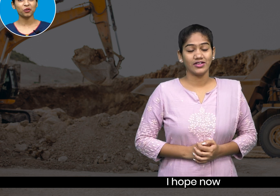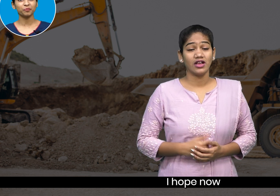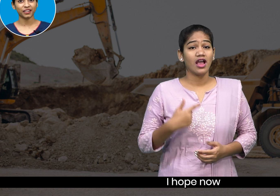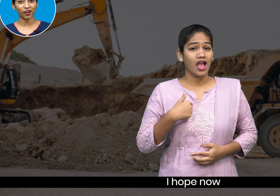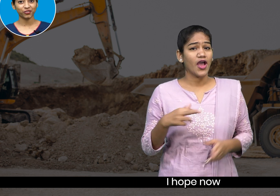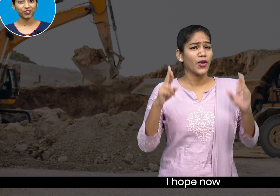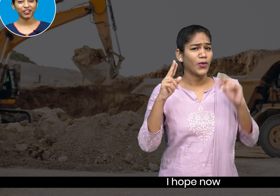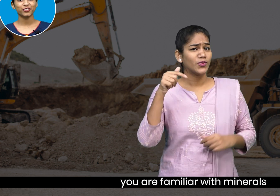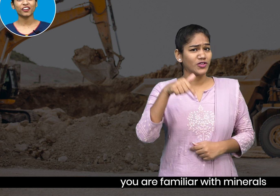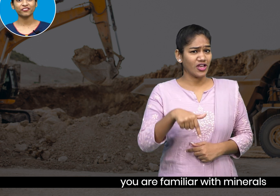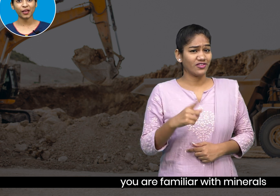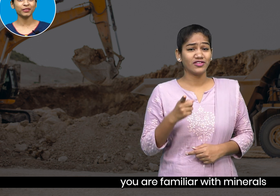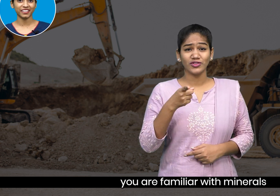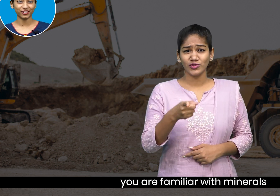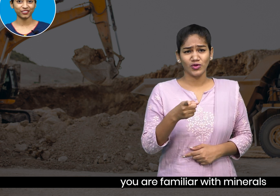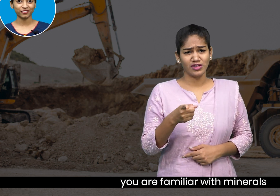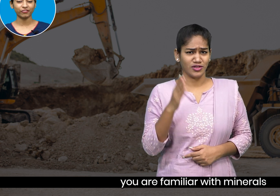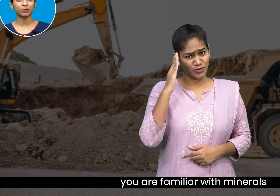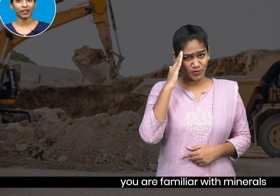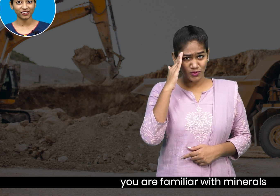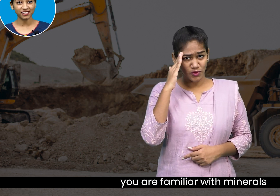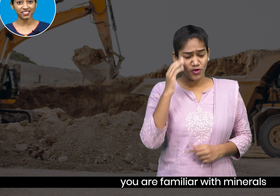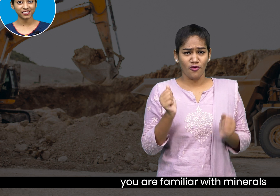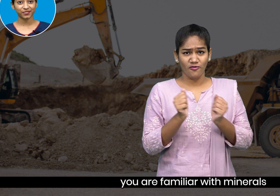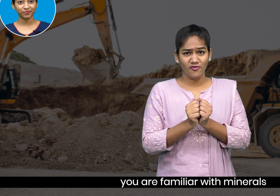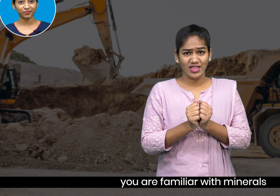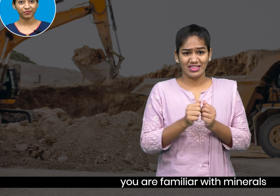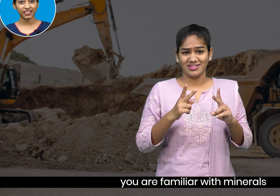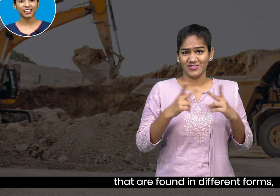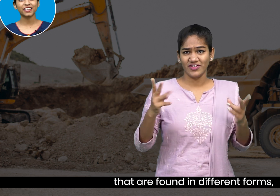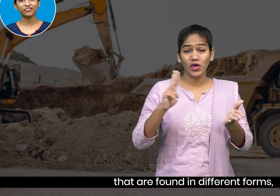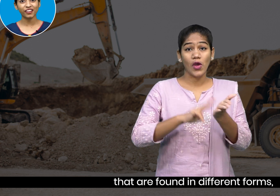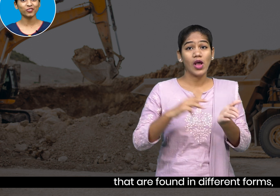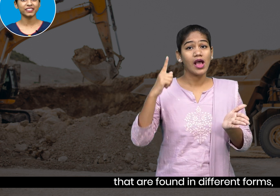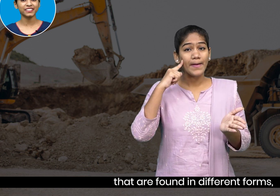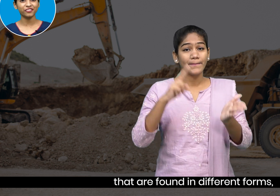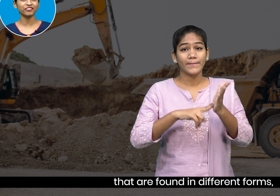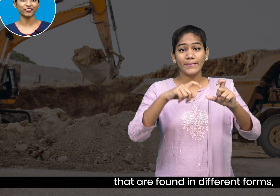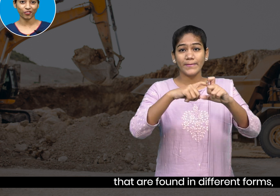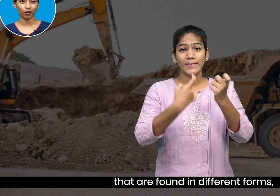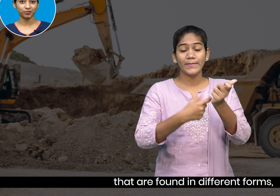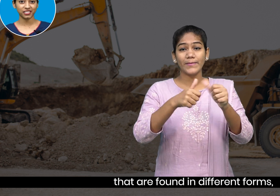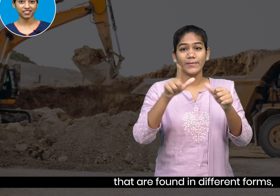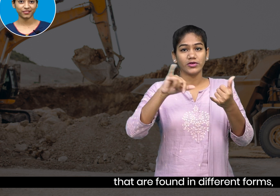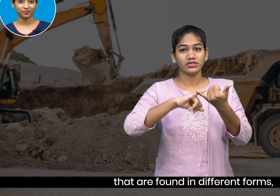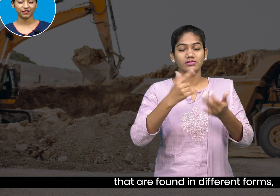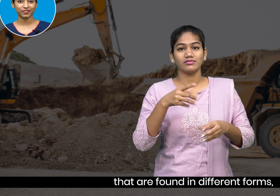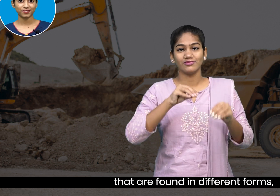I hope now you are familiar with minerals that are found in different